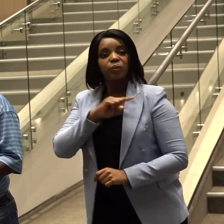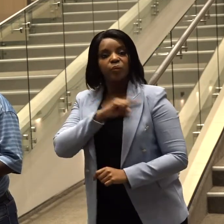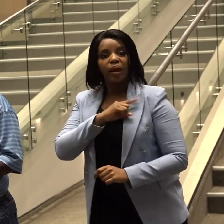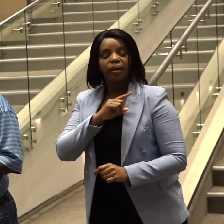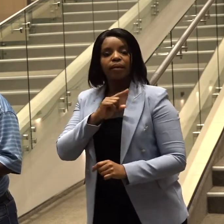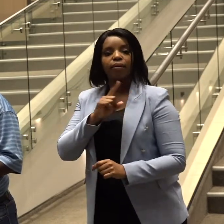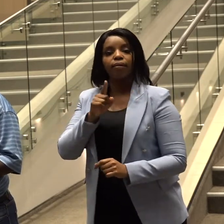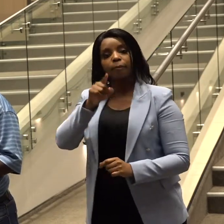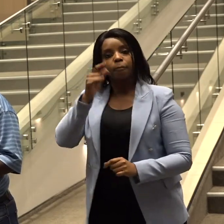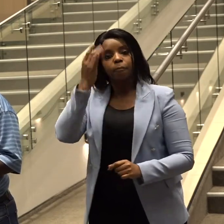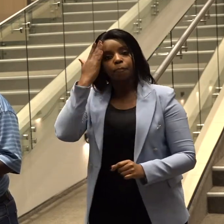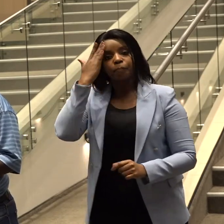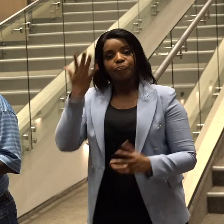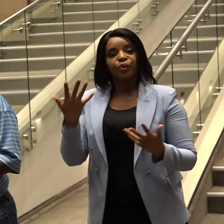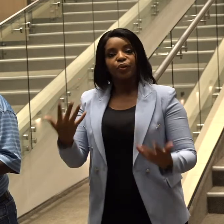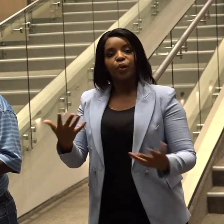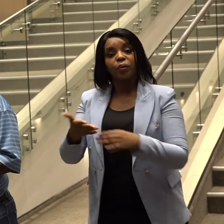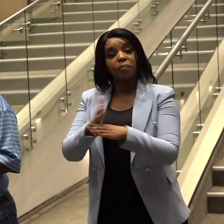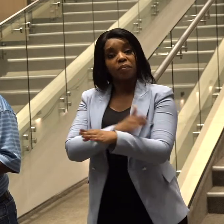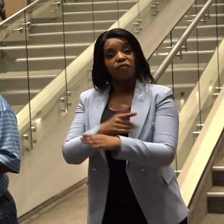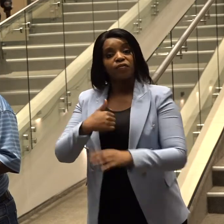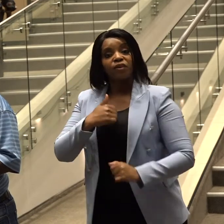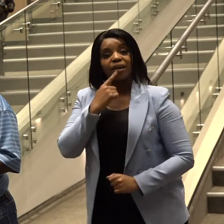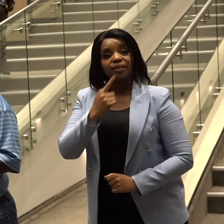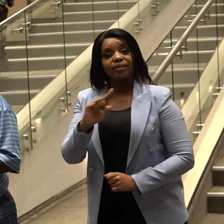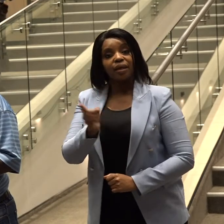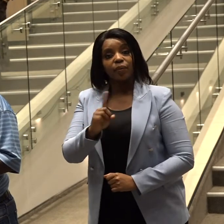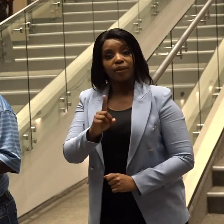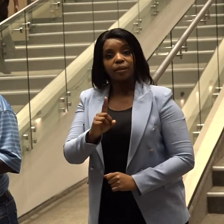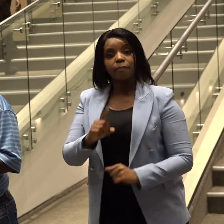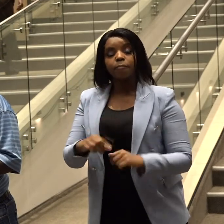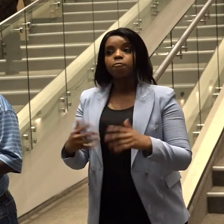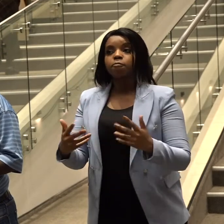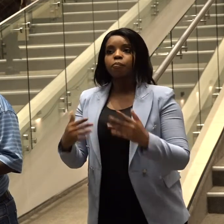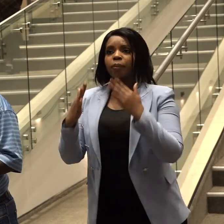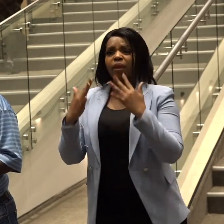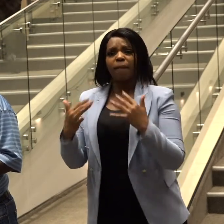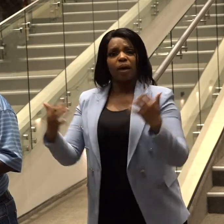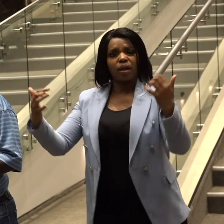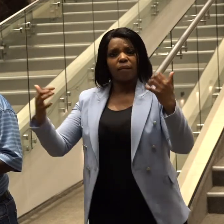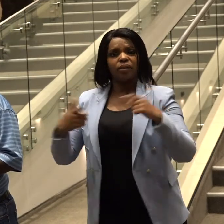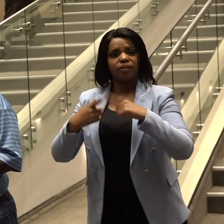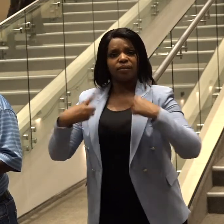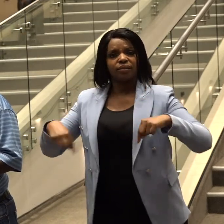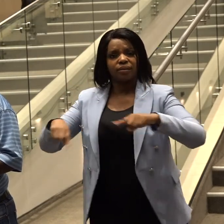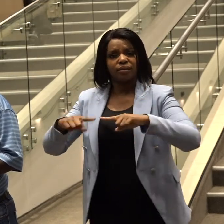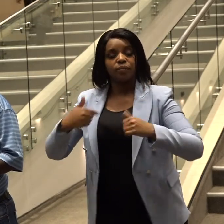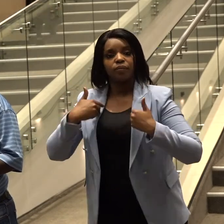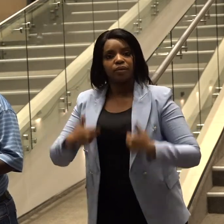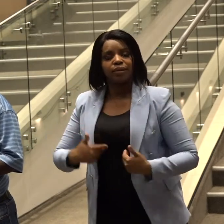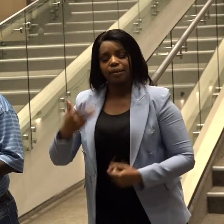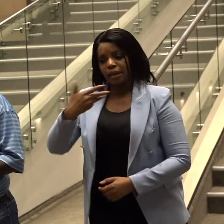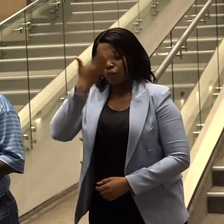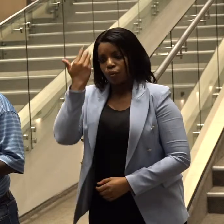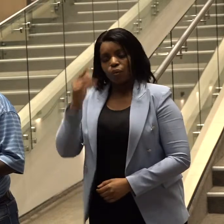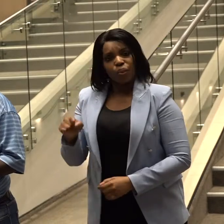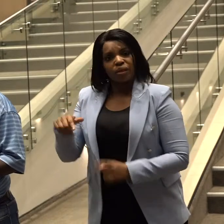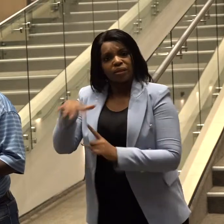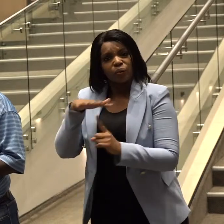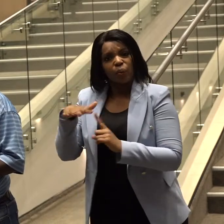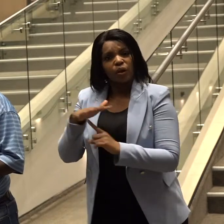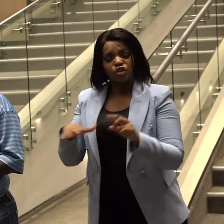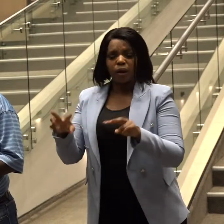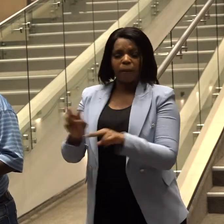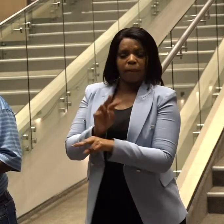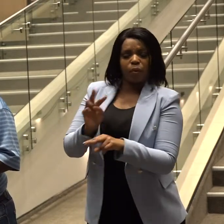we got that's why I said our Parliament I I I I I don't know how can they monitor this situation that